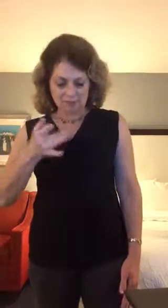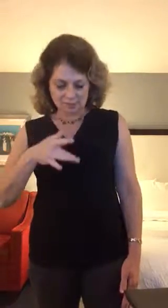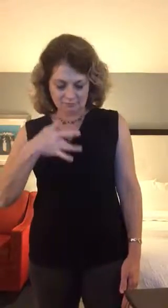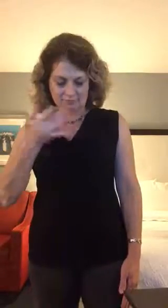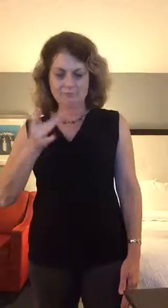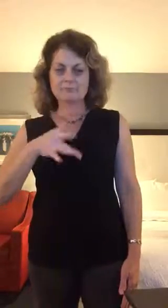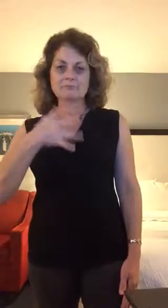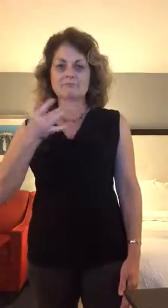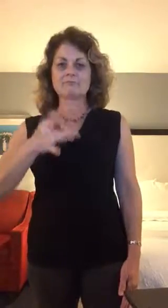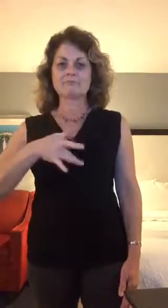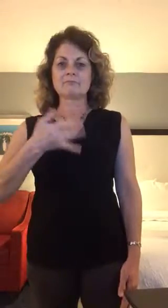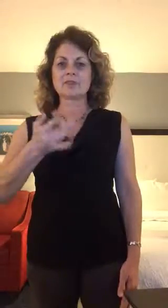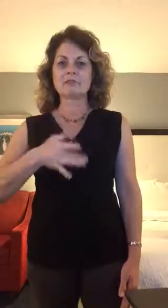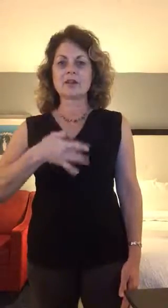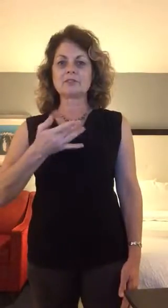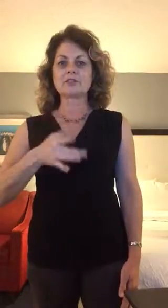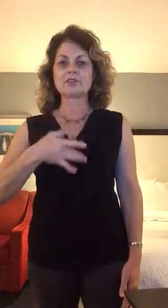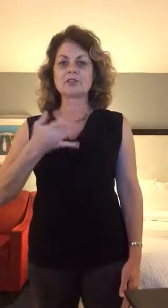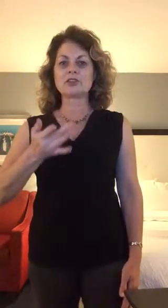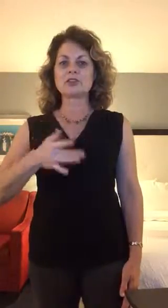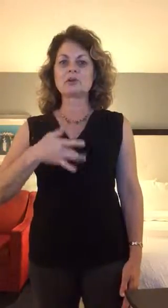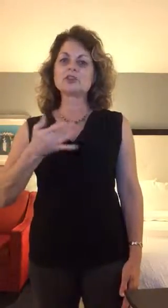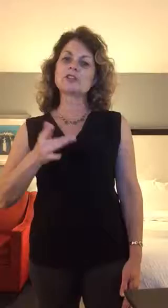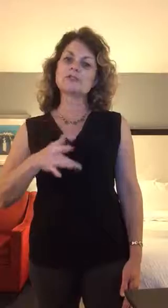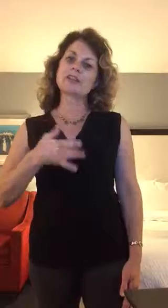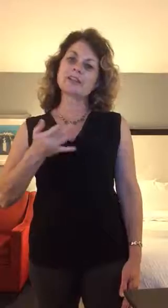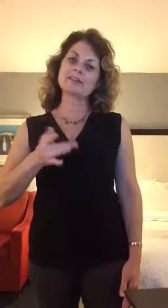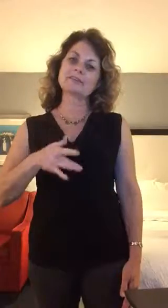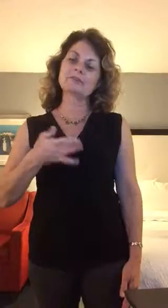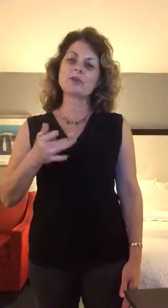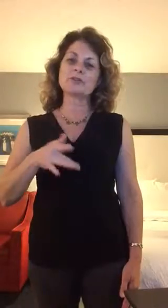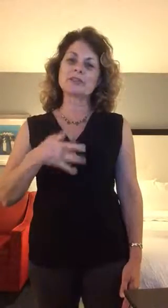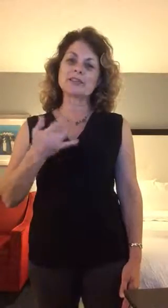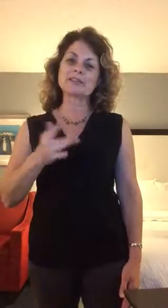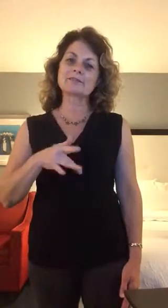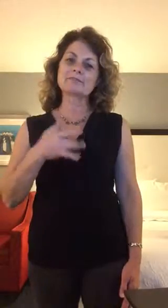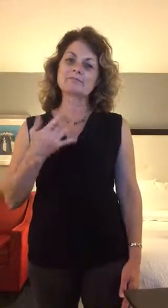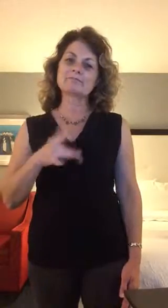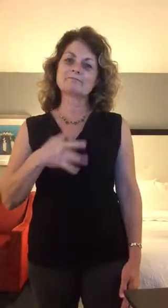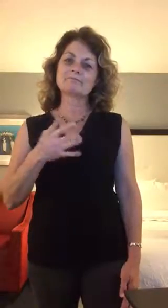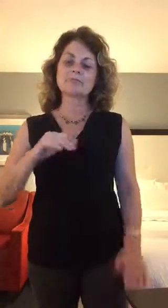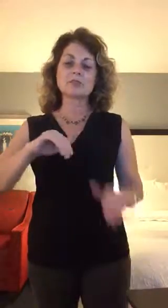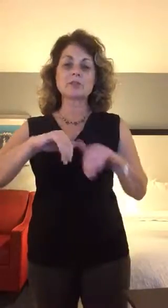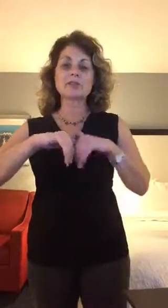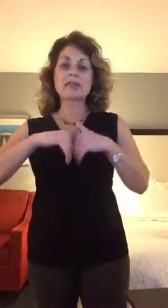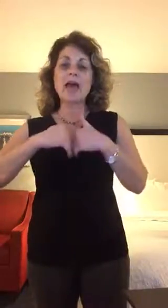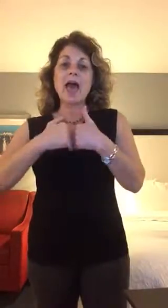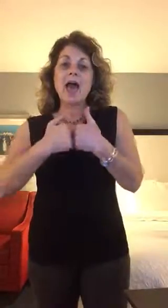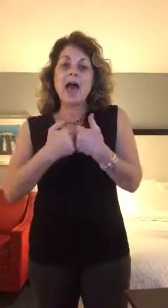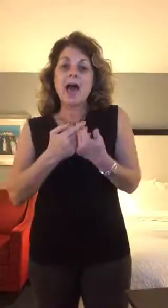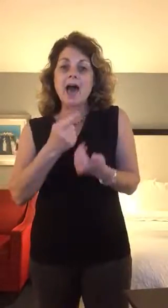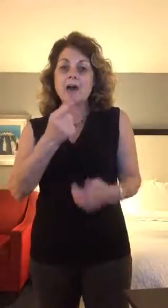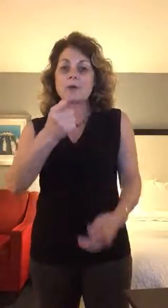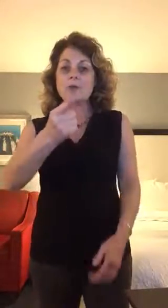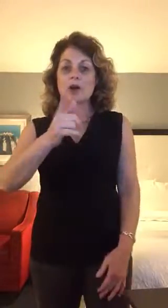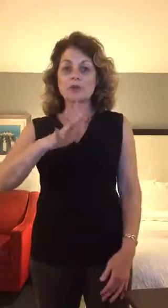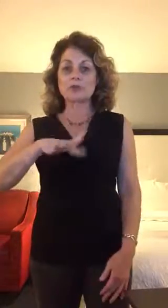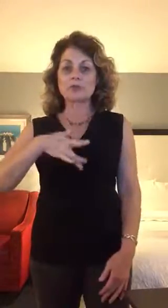just around in a circular motion, feeling or feelings. So you can see, how are you